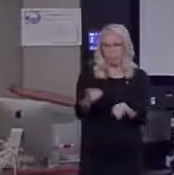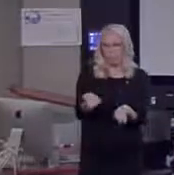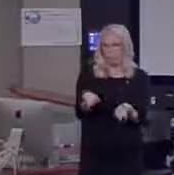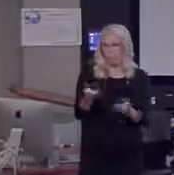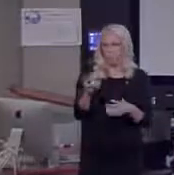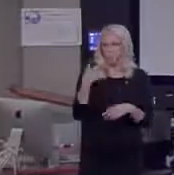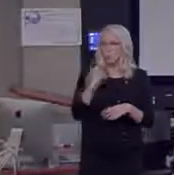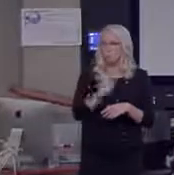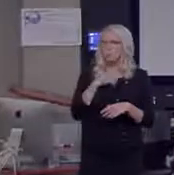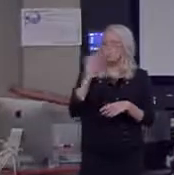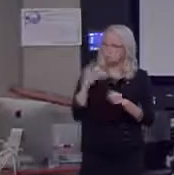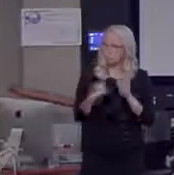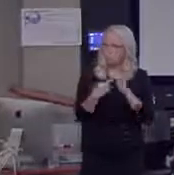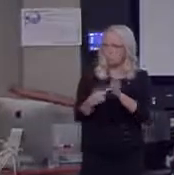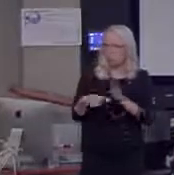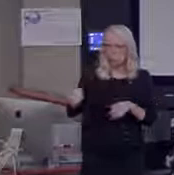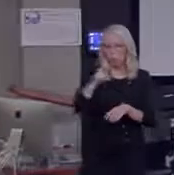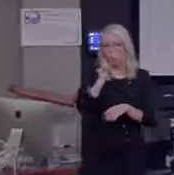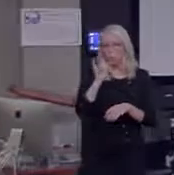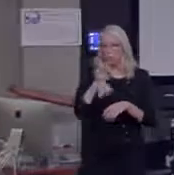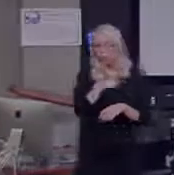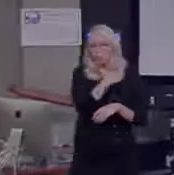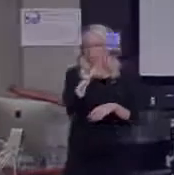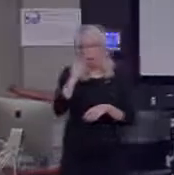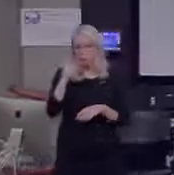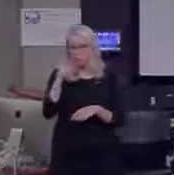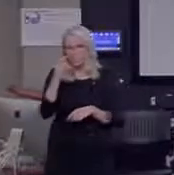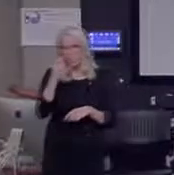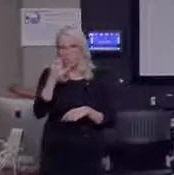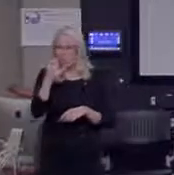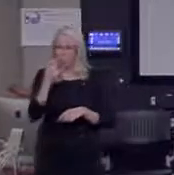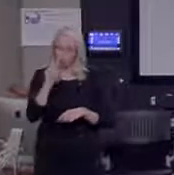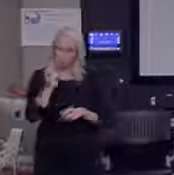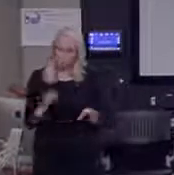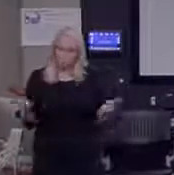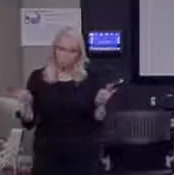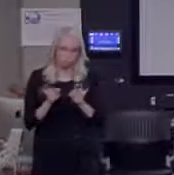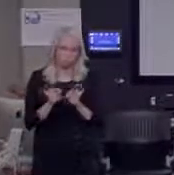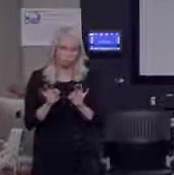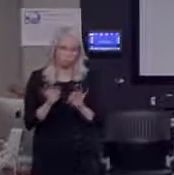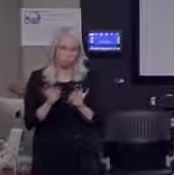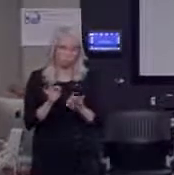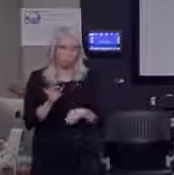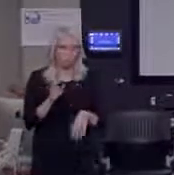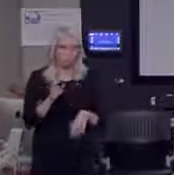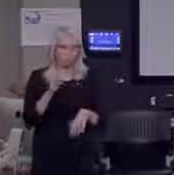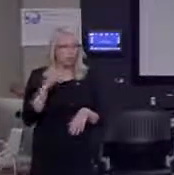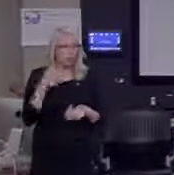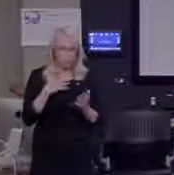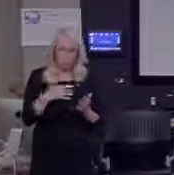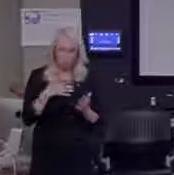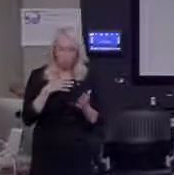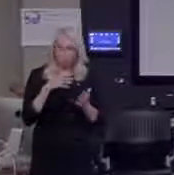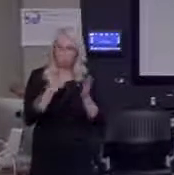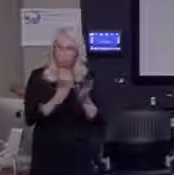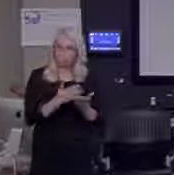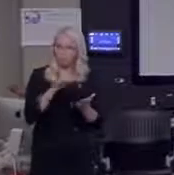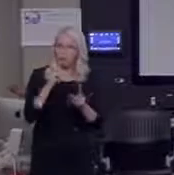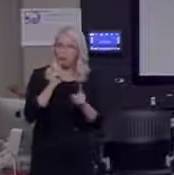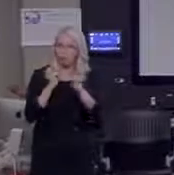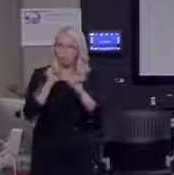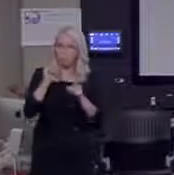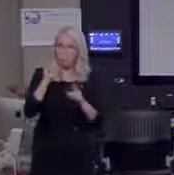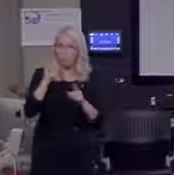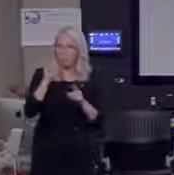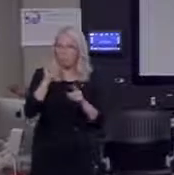have shown you that contingency really matters, because we did a study showing that conversational duets